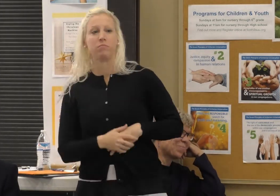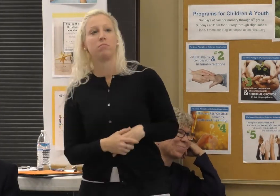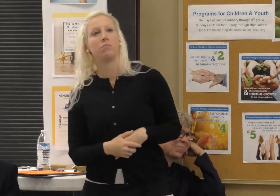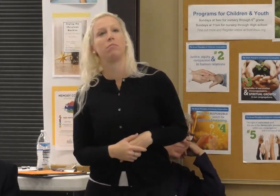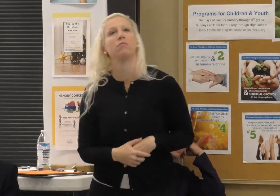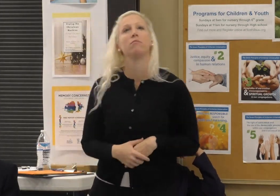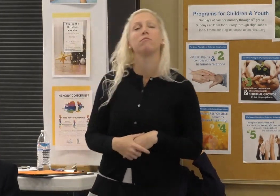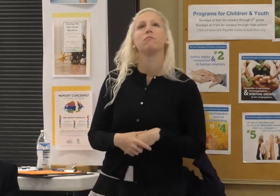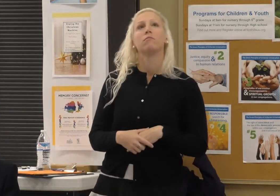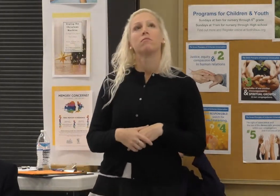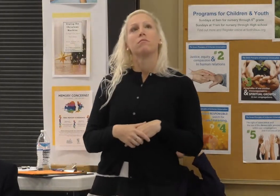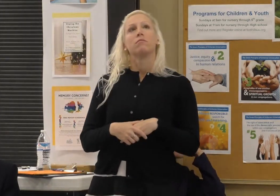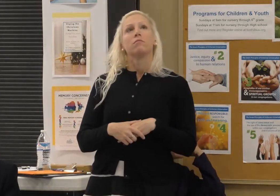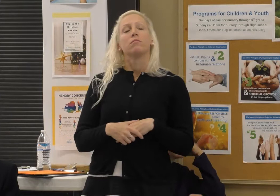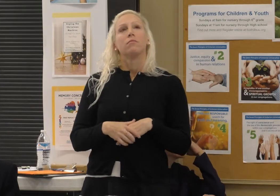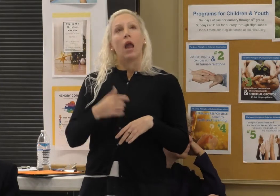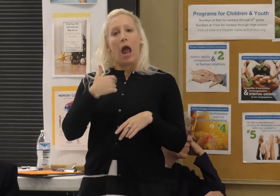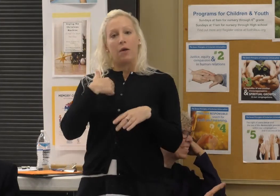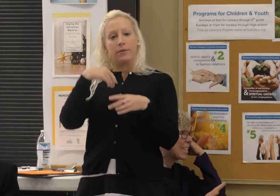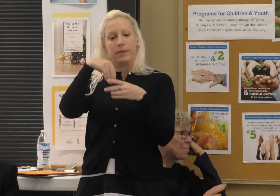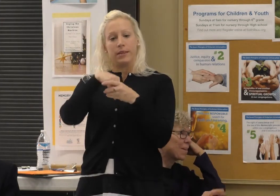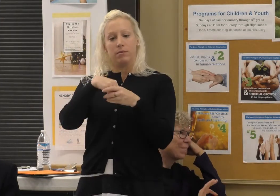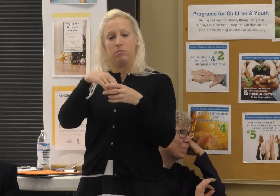And one time,